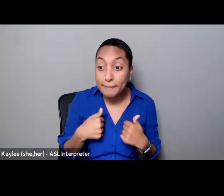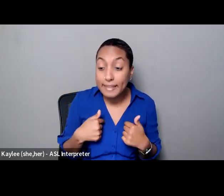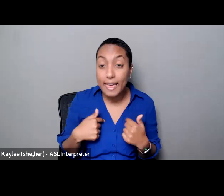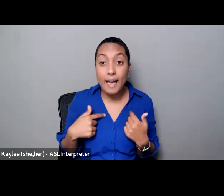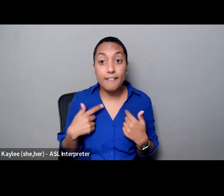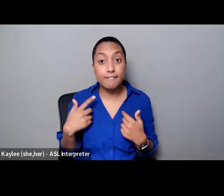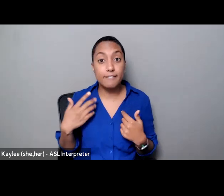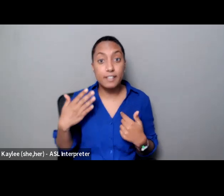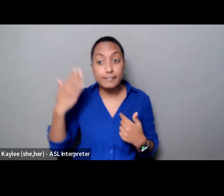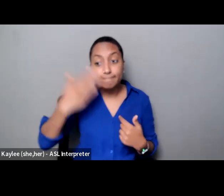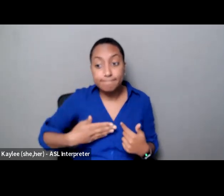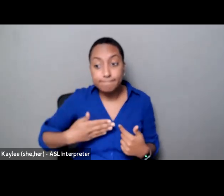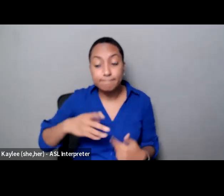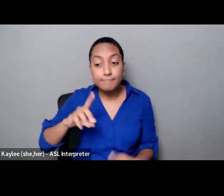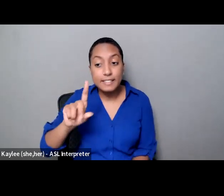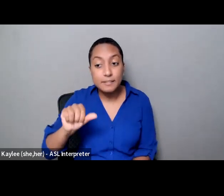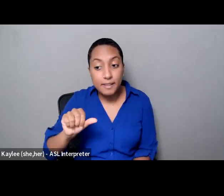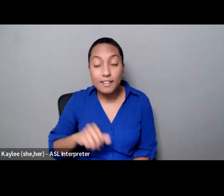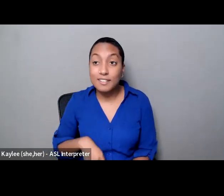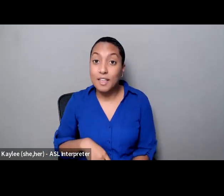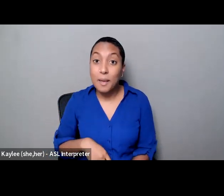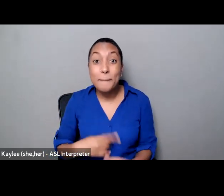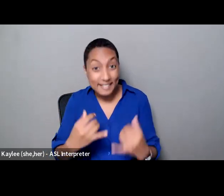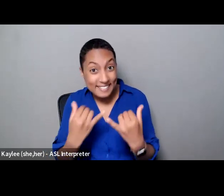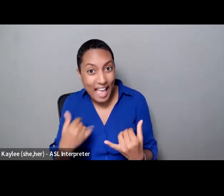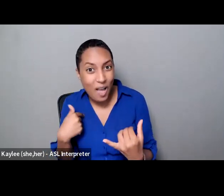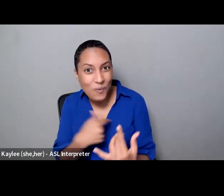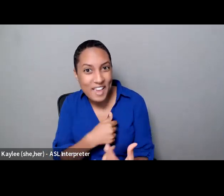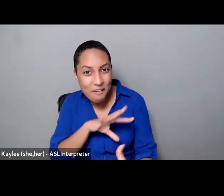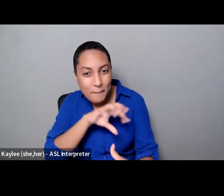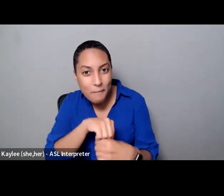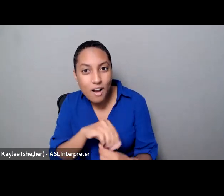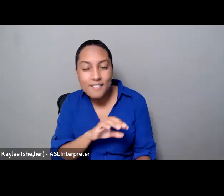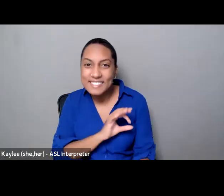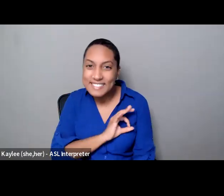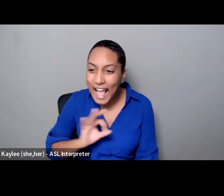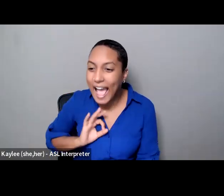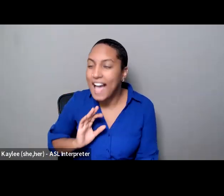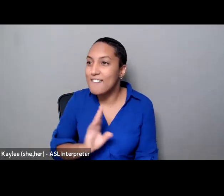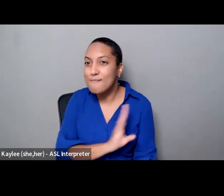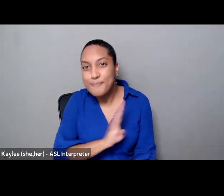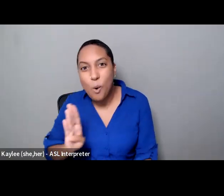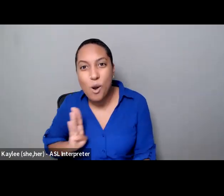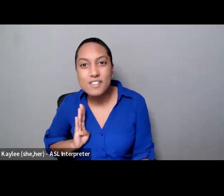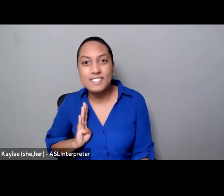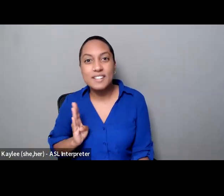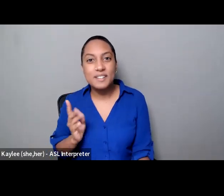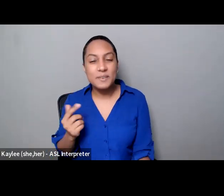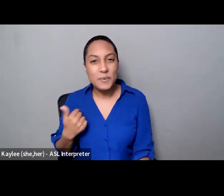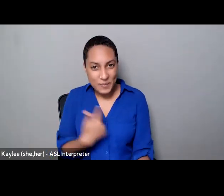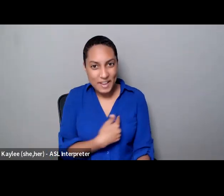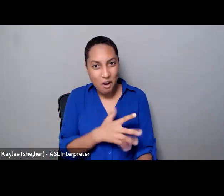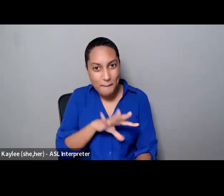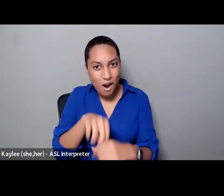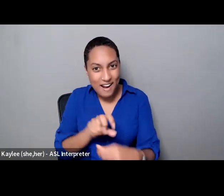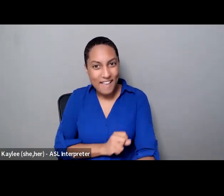staffs and boards of centers and are consumers of CIL advocacy and services. And all of us